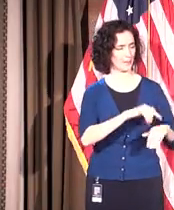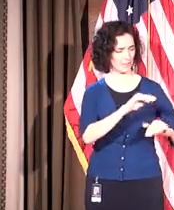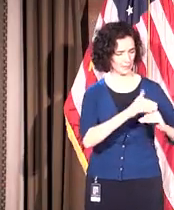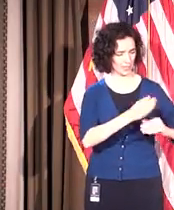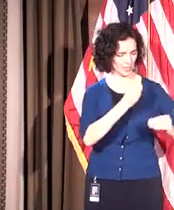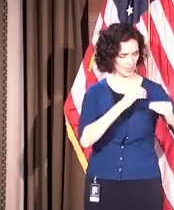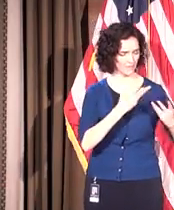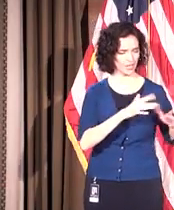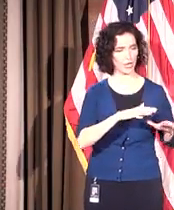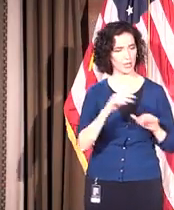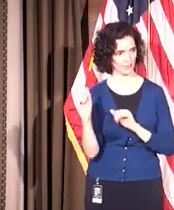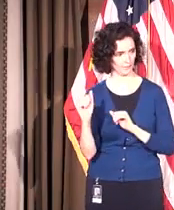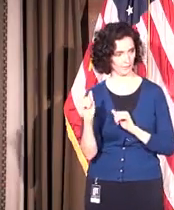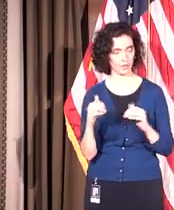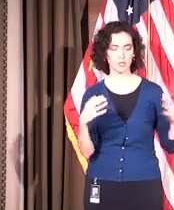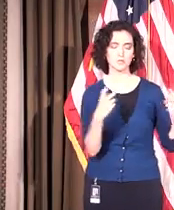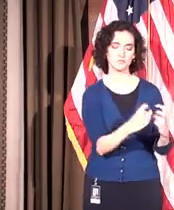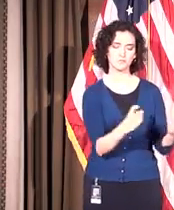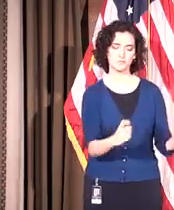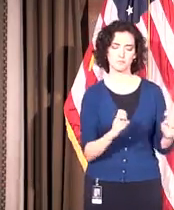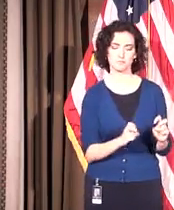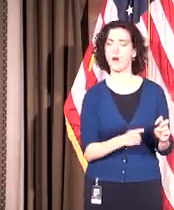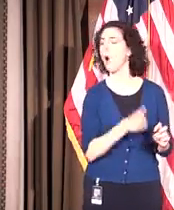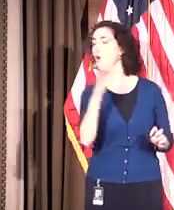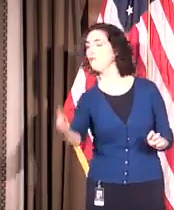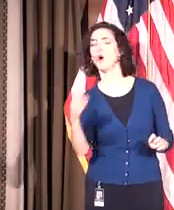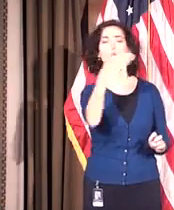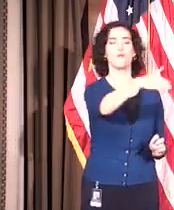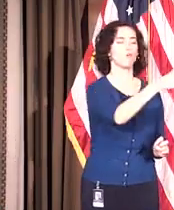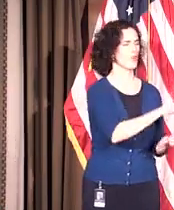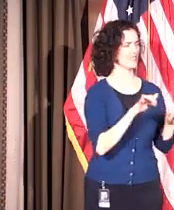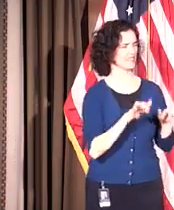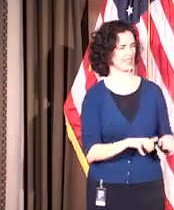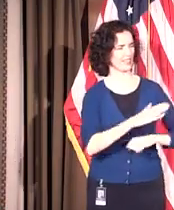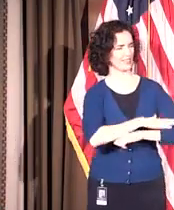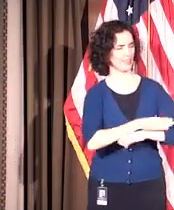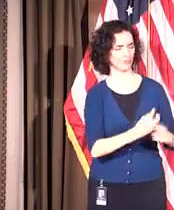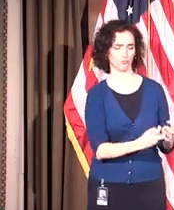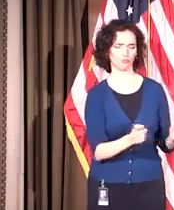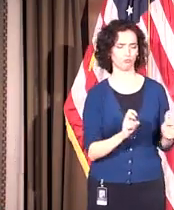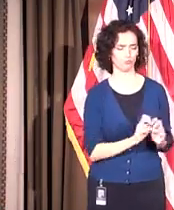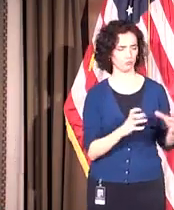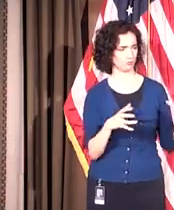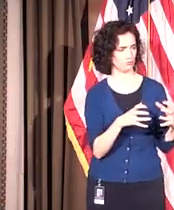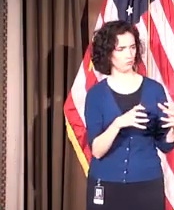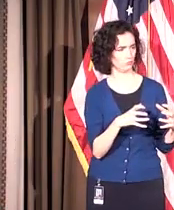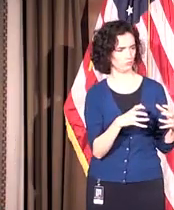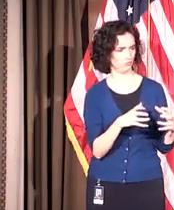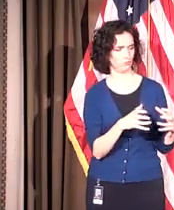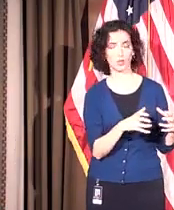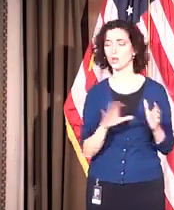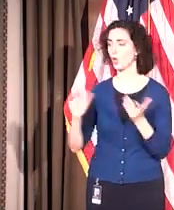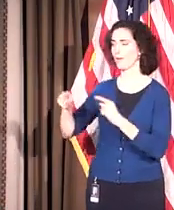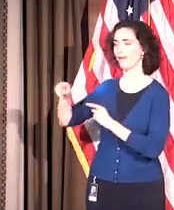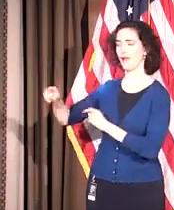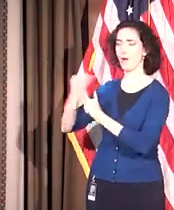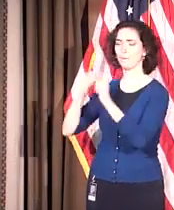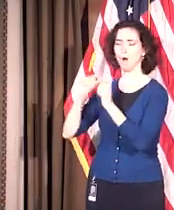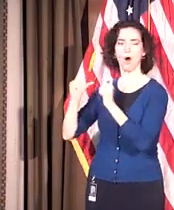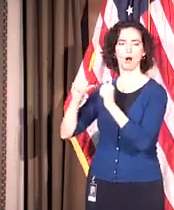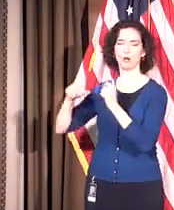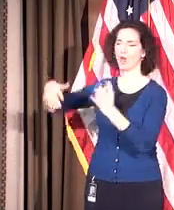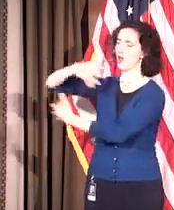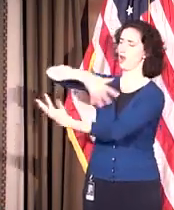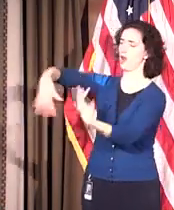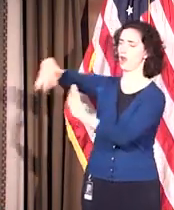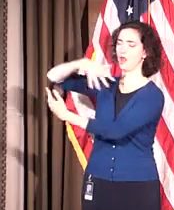they're not visiting everybody else in the establishment. And so what we tried to do